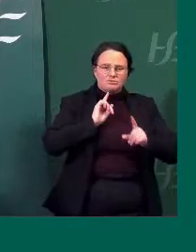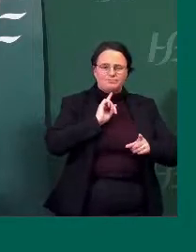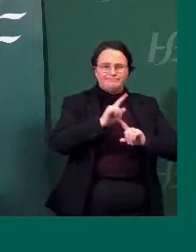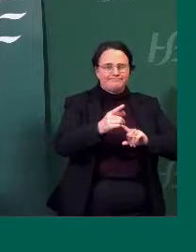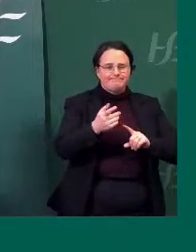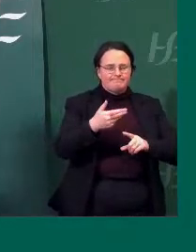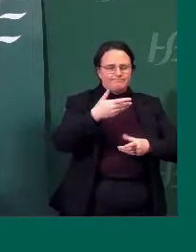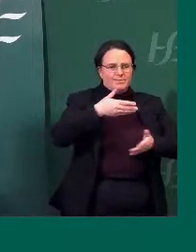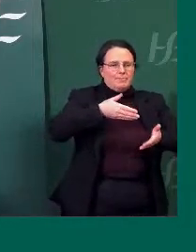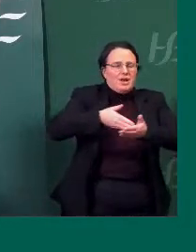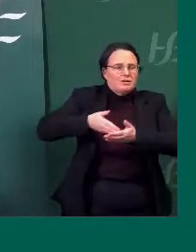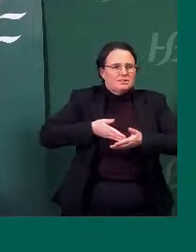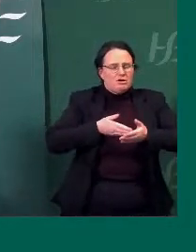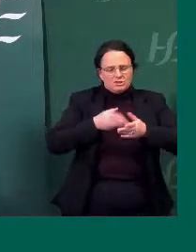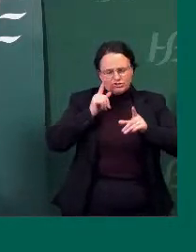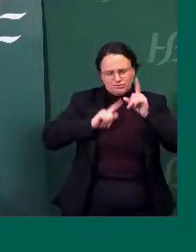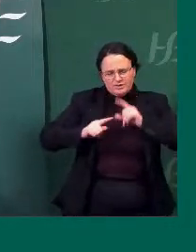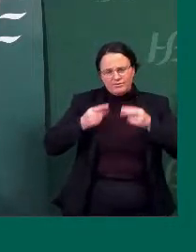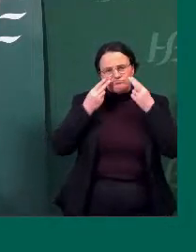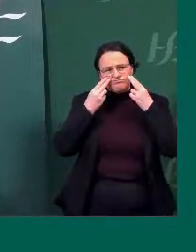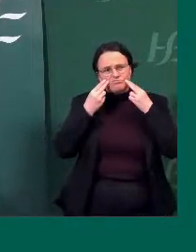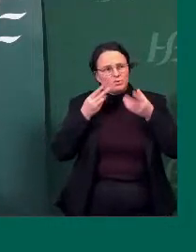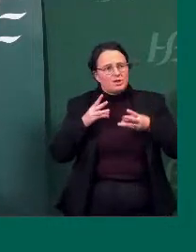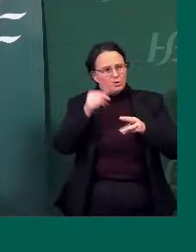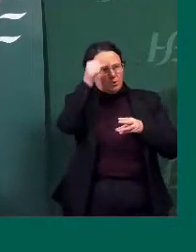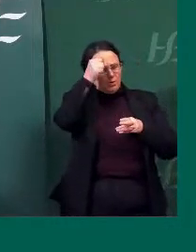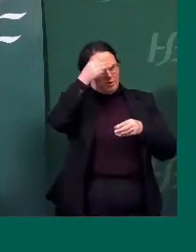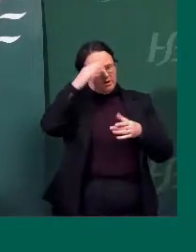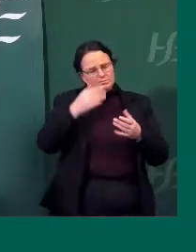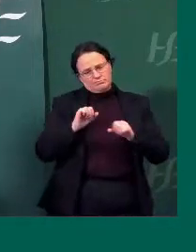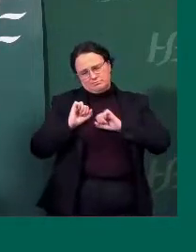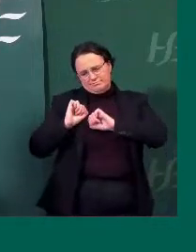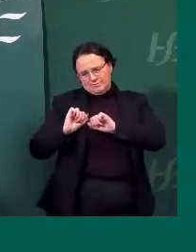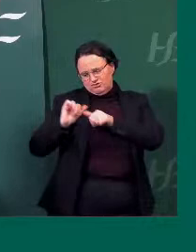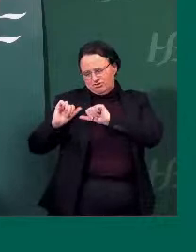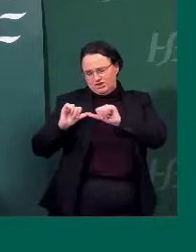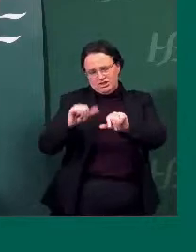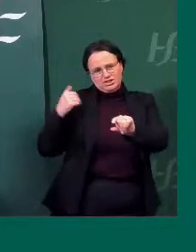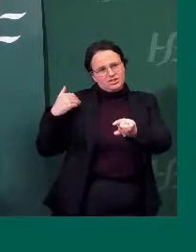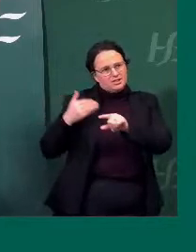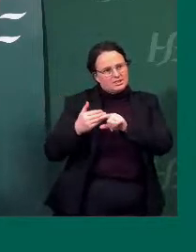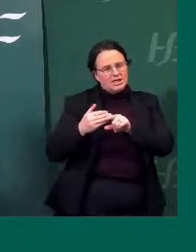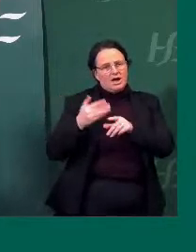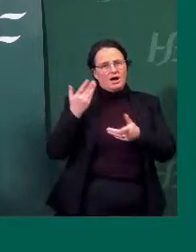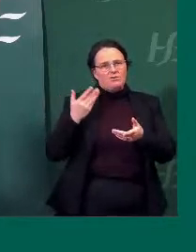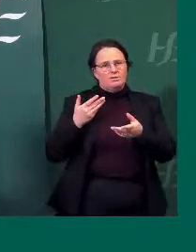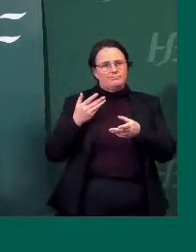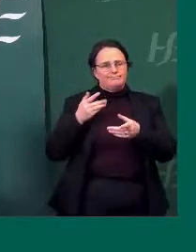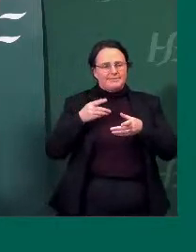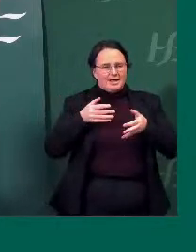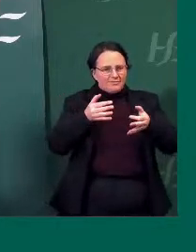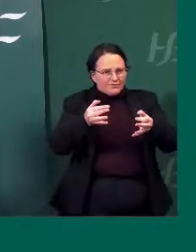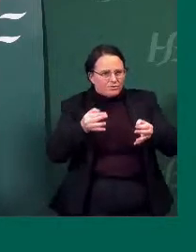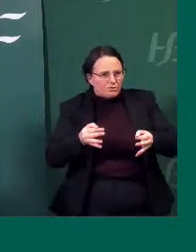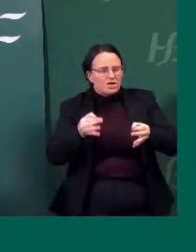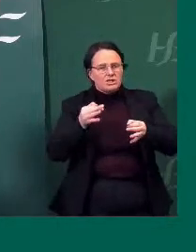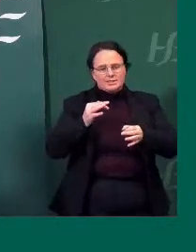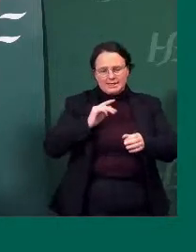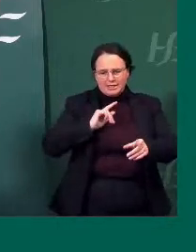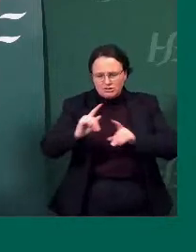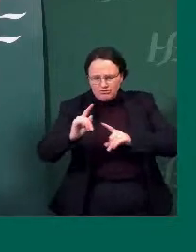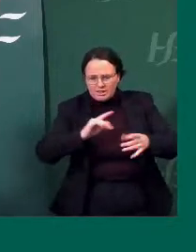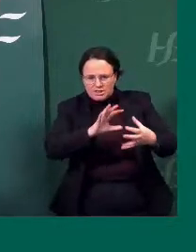people's ability to grieve in a normal way. And in Ireland, we have lots of traditions in terms of bereavement and grief around funerals, etc., and